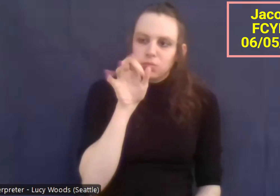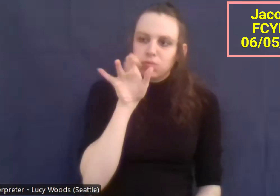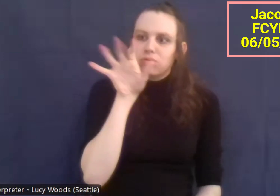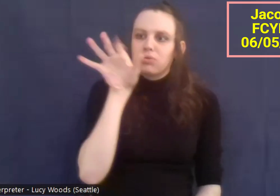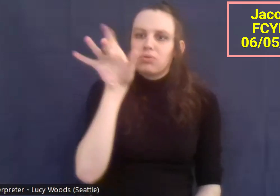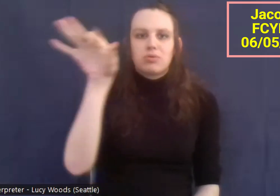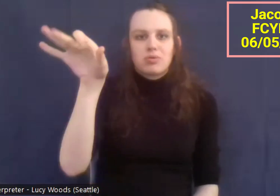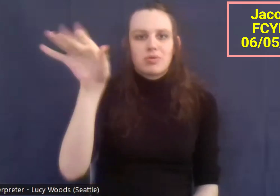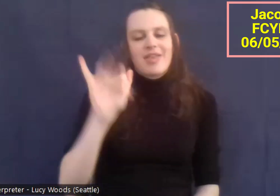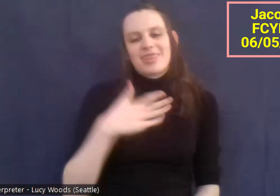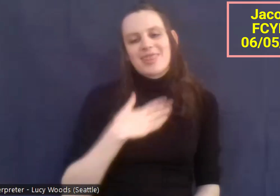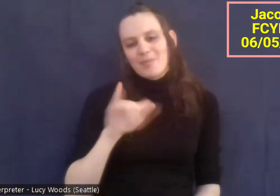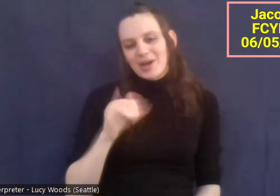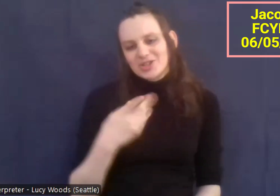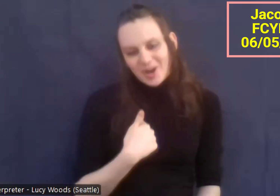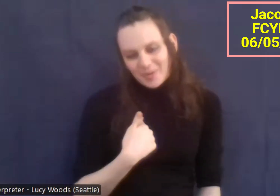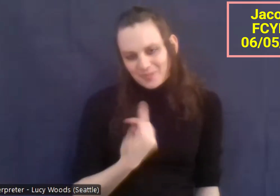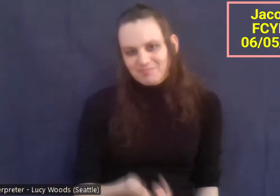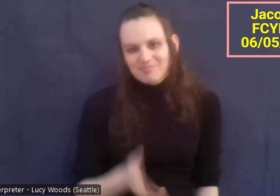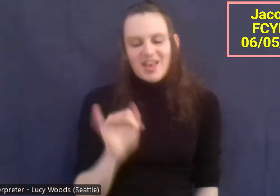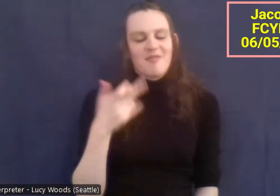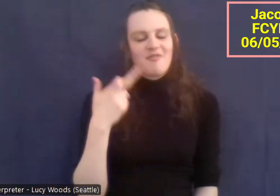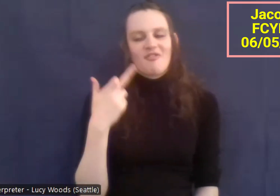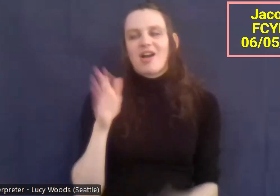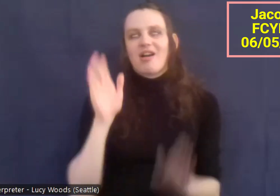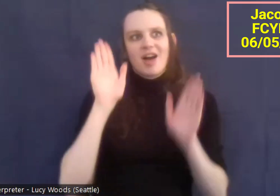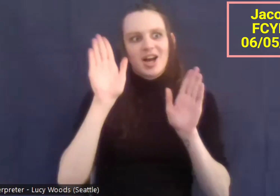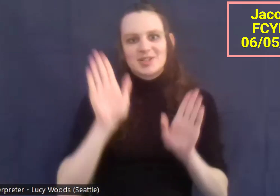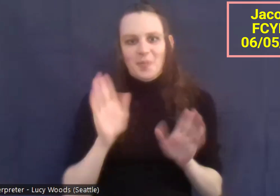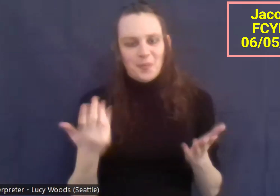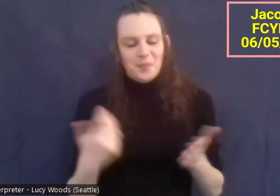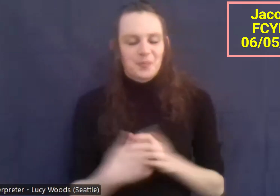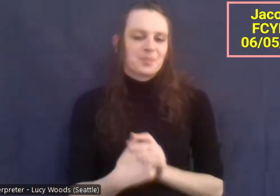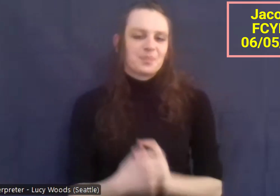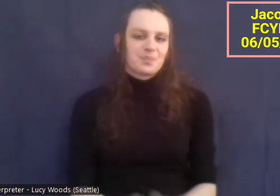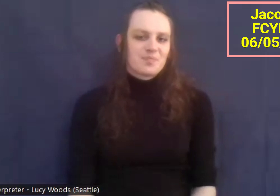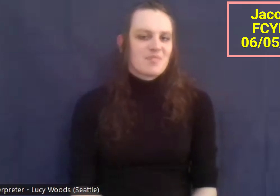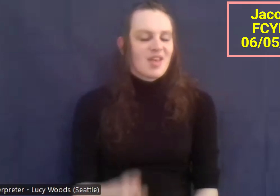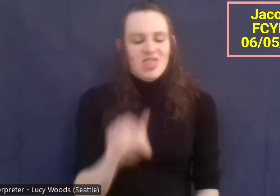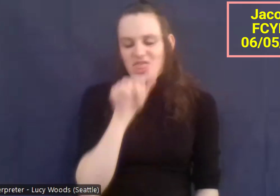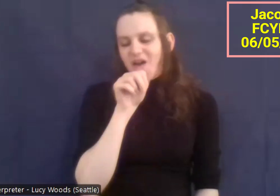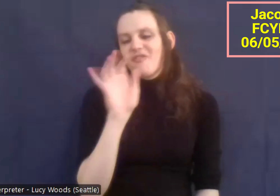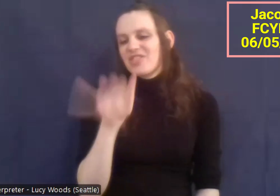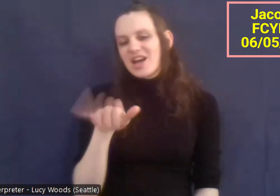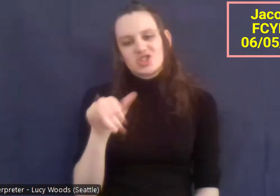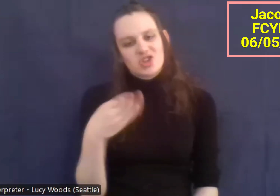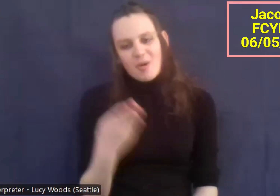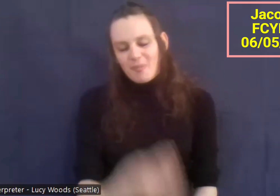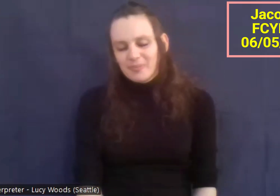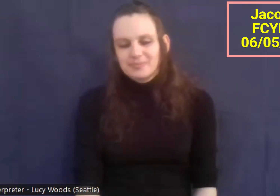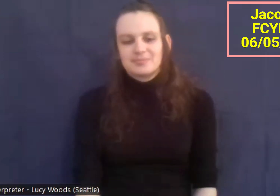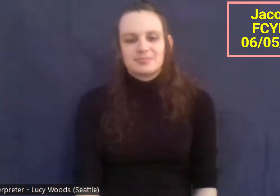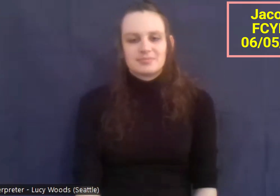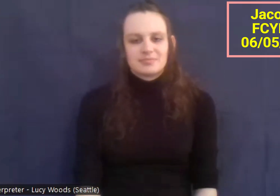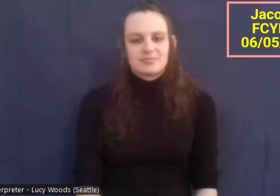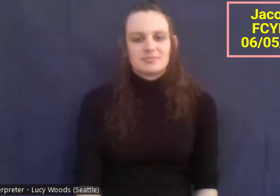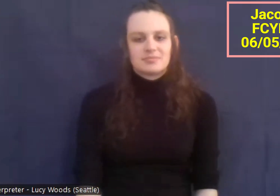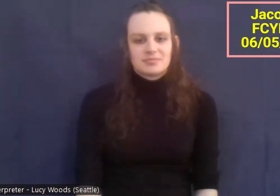And it was fucking awesome. It was, I loved it so much.